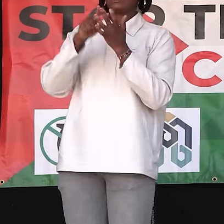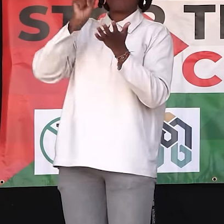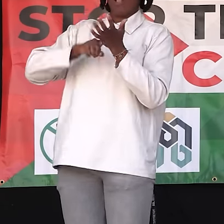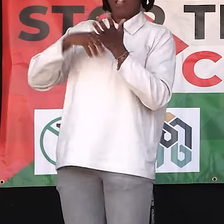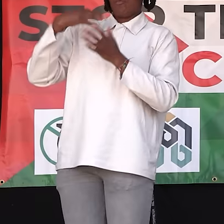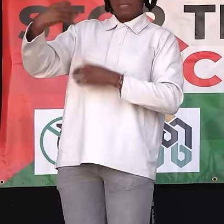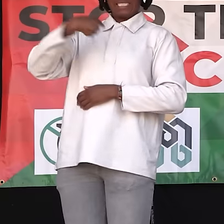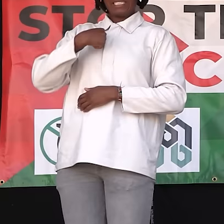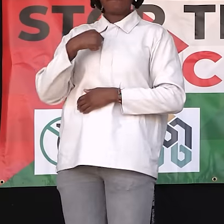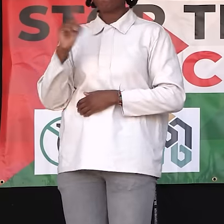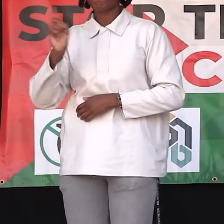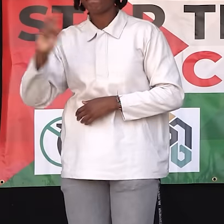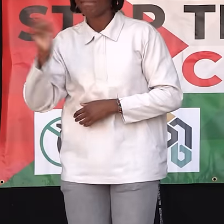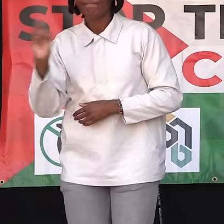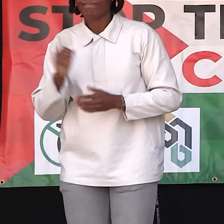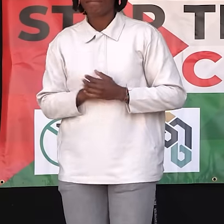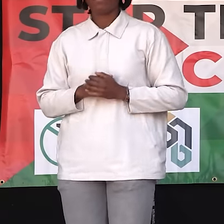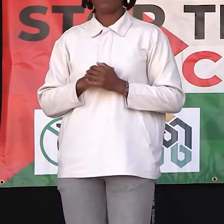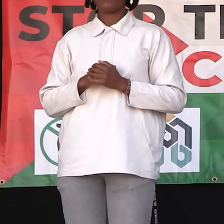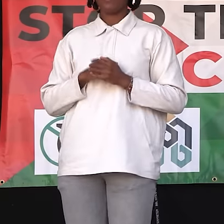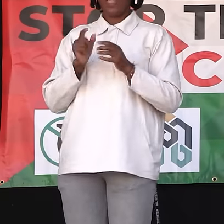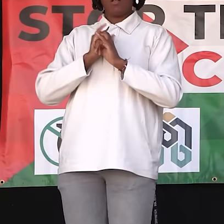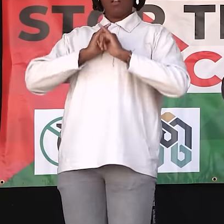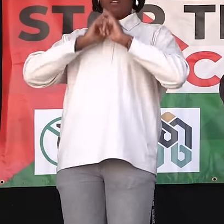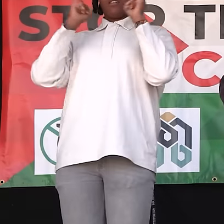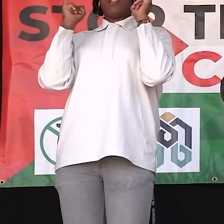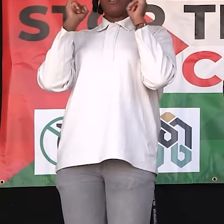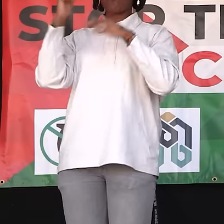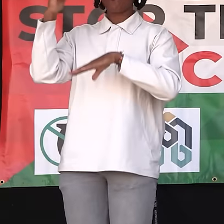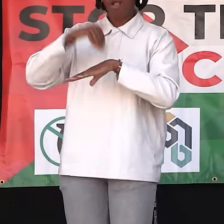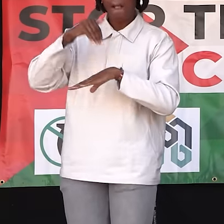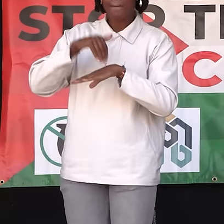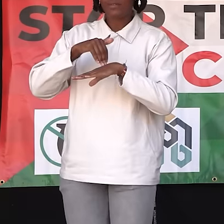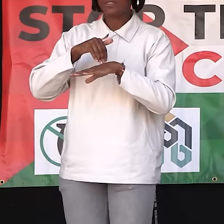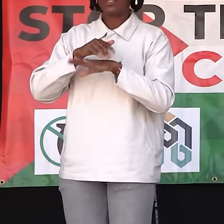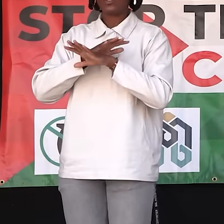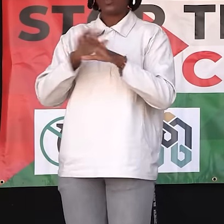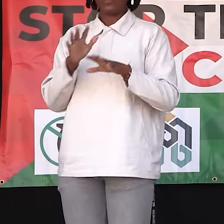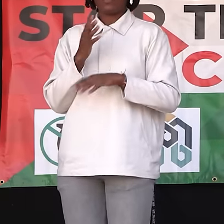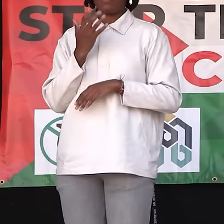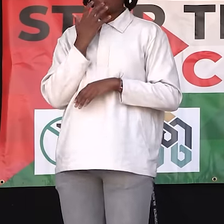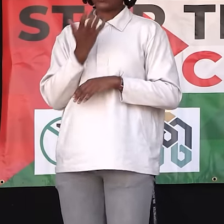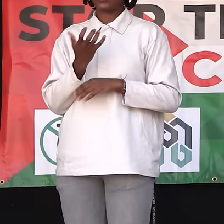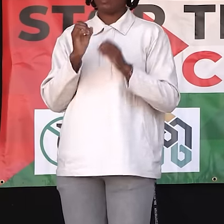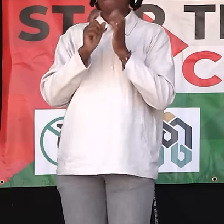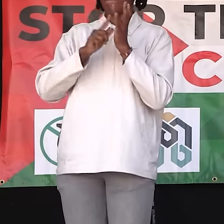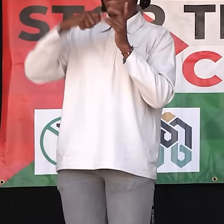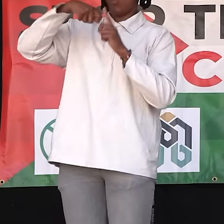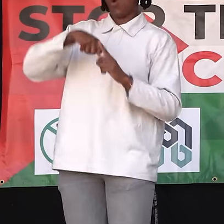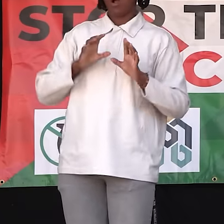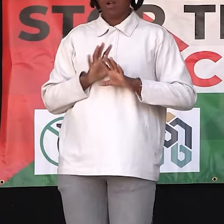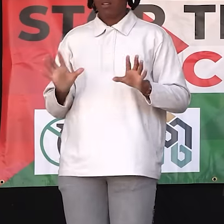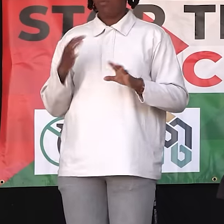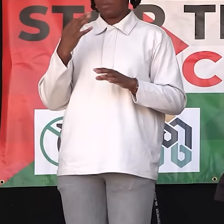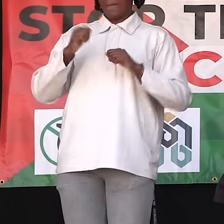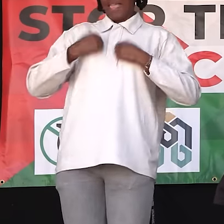us. They don't carry out their horrific actions in the names of the Jewish bloc. There are